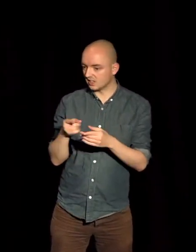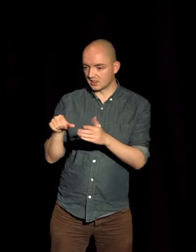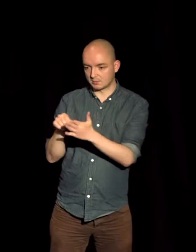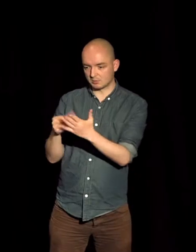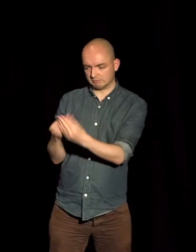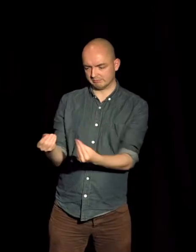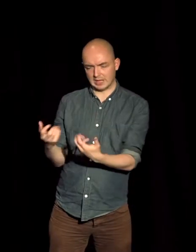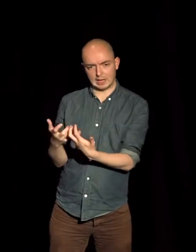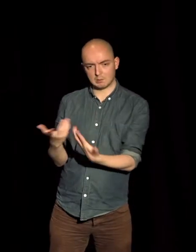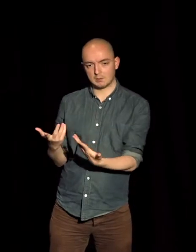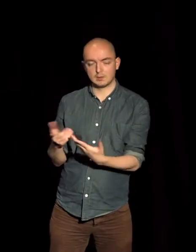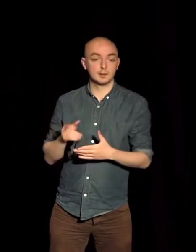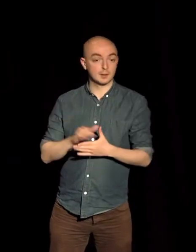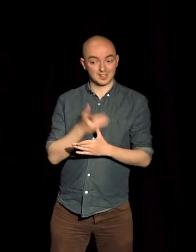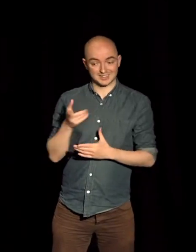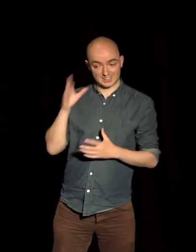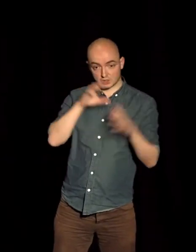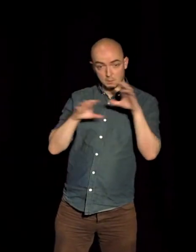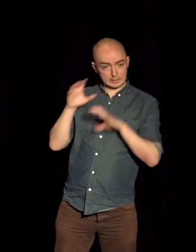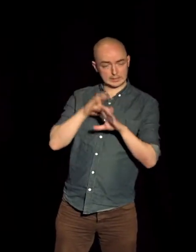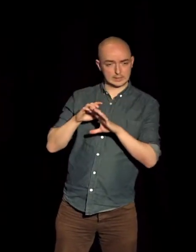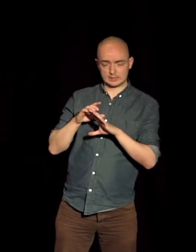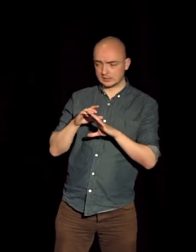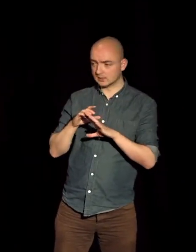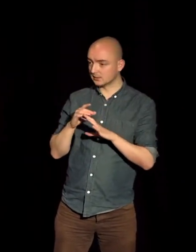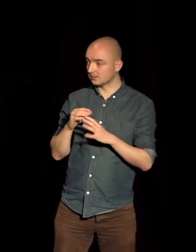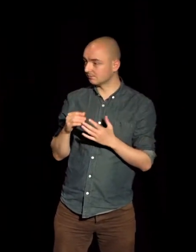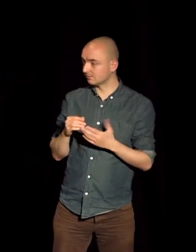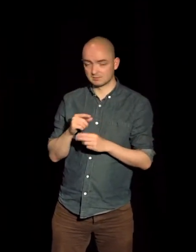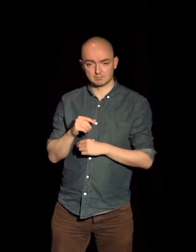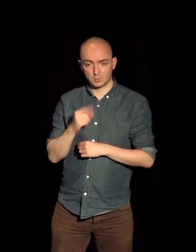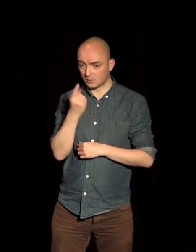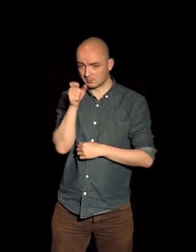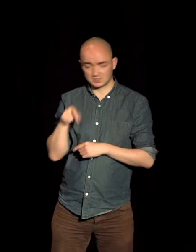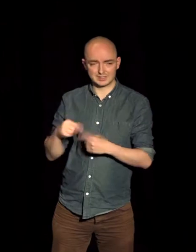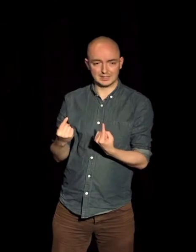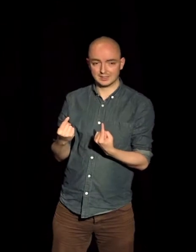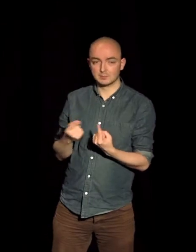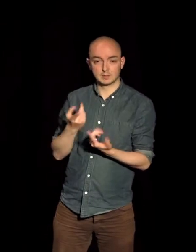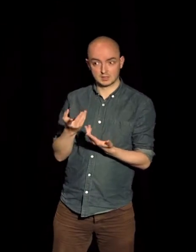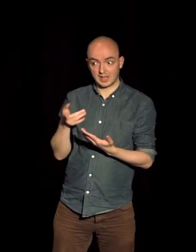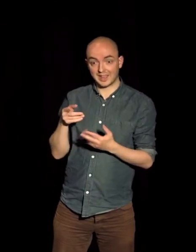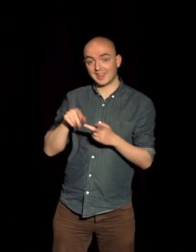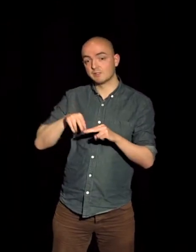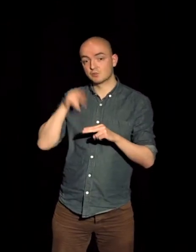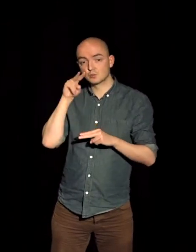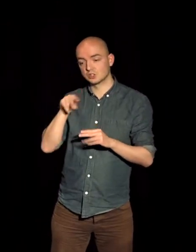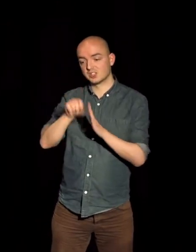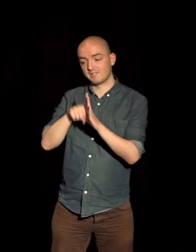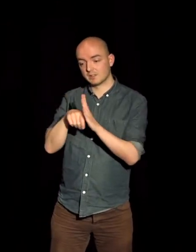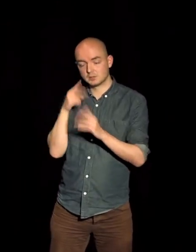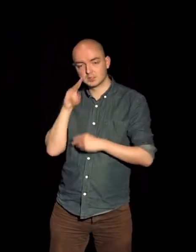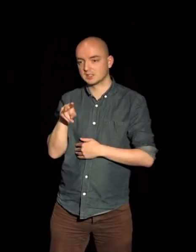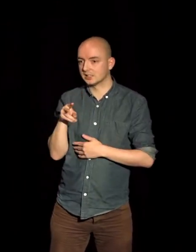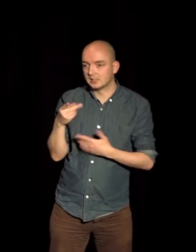complicated system. And the problem is, those of you who've seen the film, it's just one thing goes wrong after the other, okay? They've got all these fail-safes and fail-safes